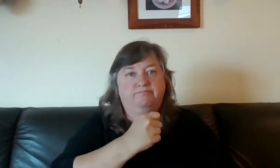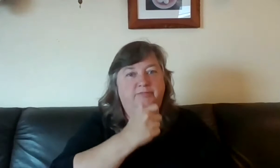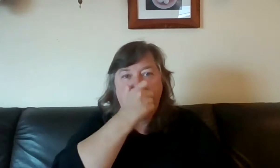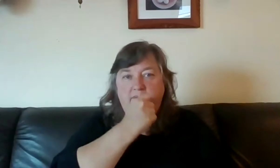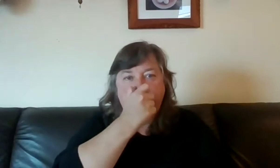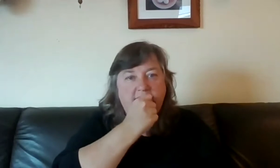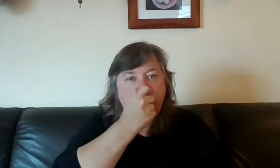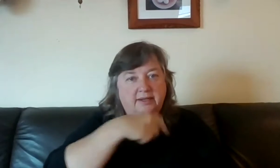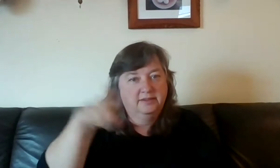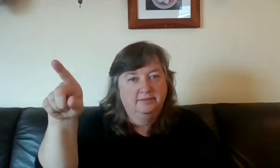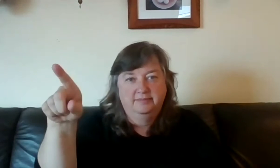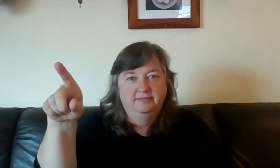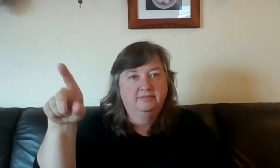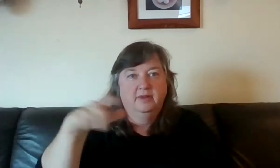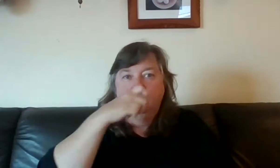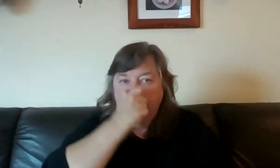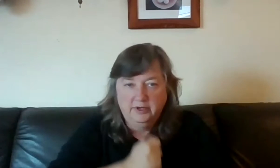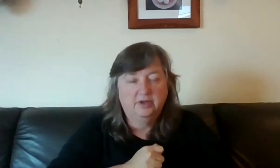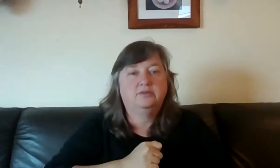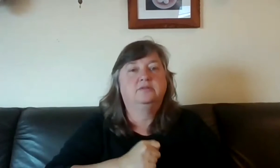you know, get a Kleenex, blow your nose.